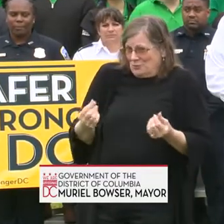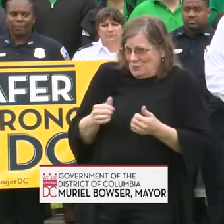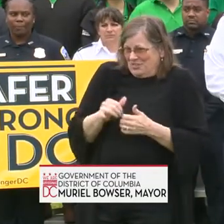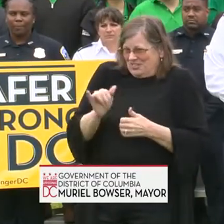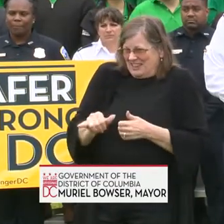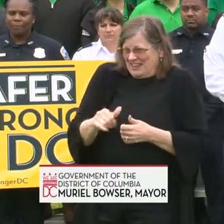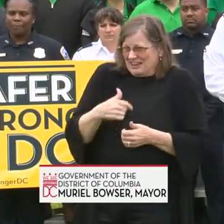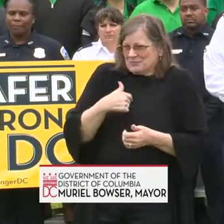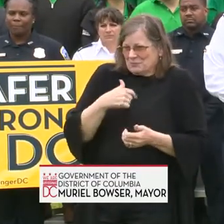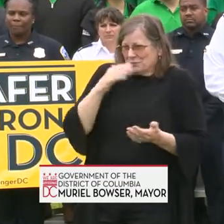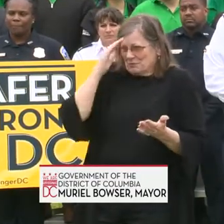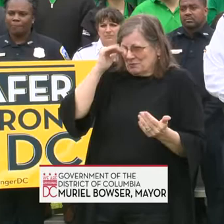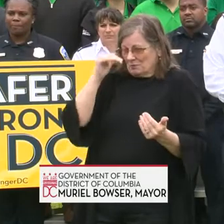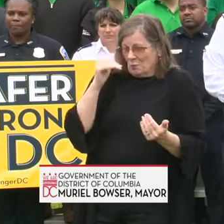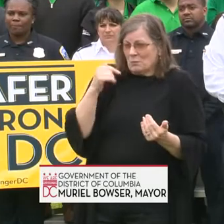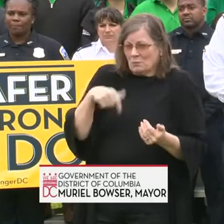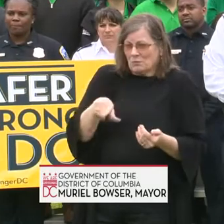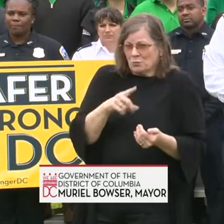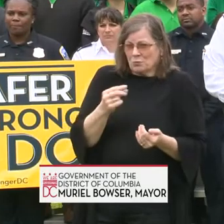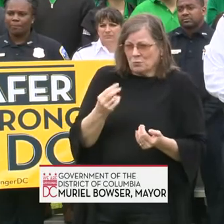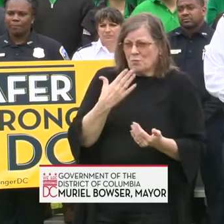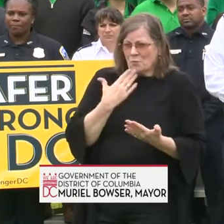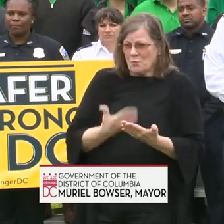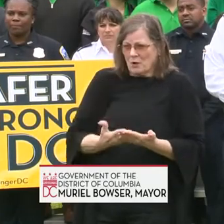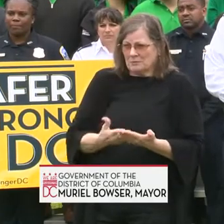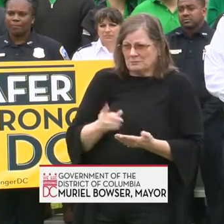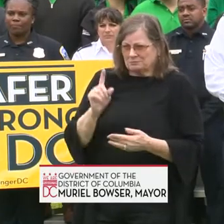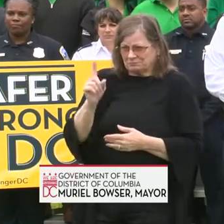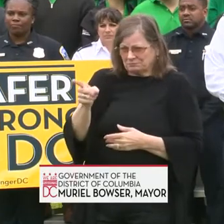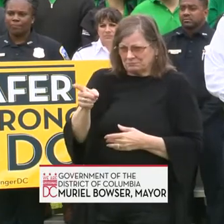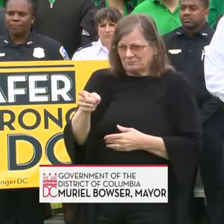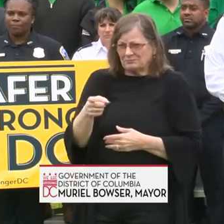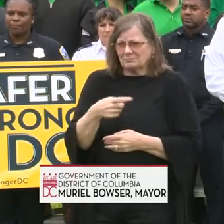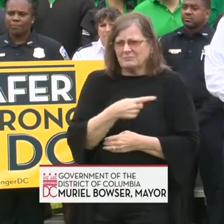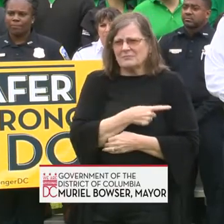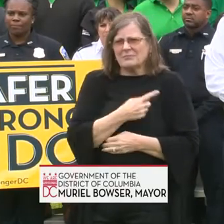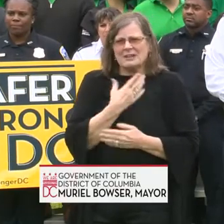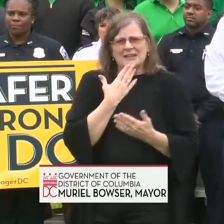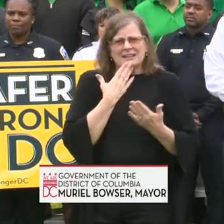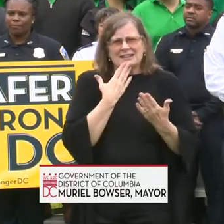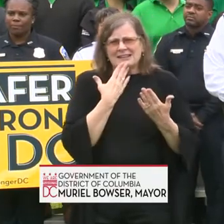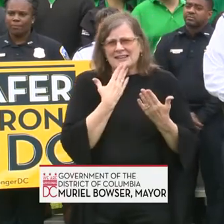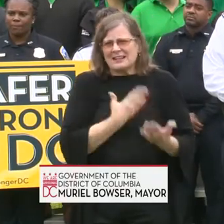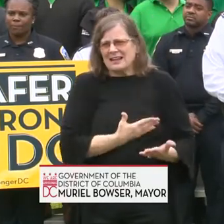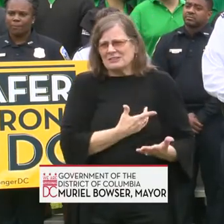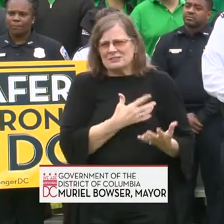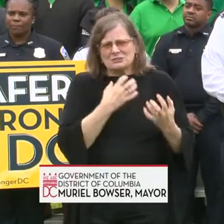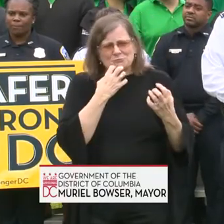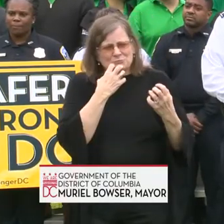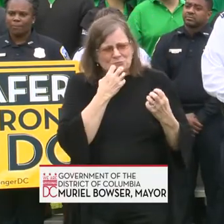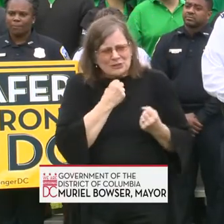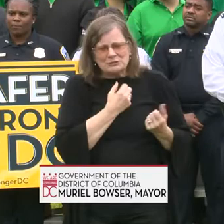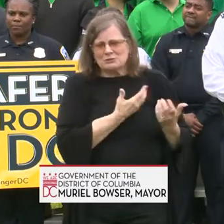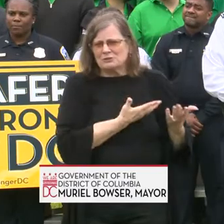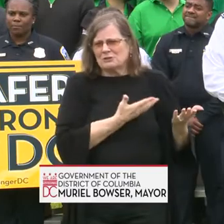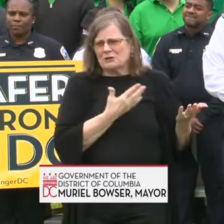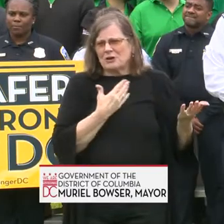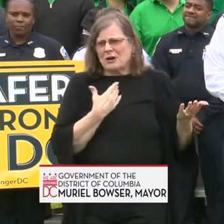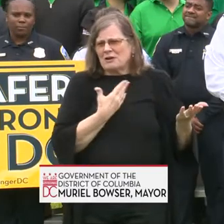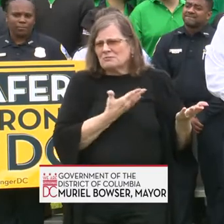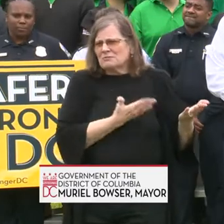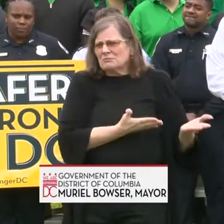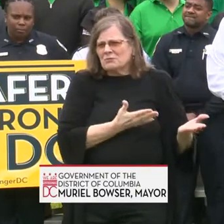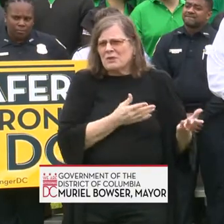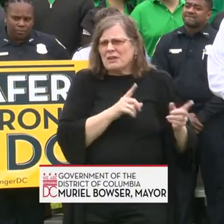well. Yes. Because you're so gracious, and you mentioned that you go into homes. How many homes have you been into